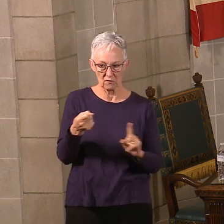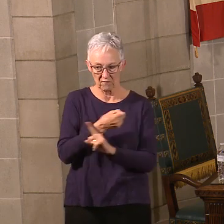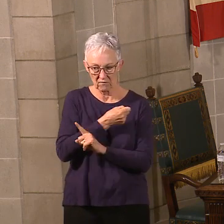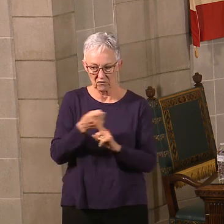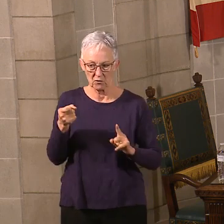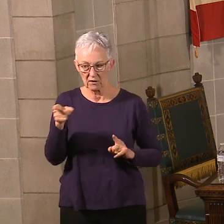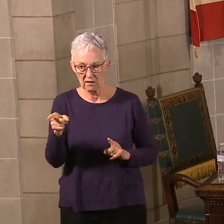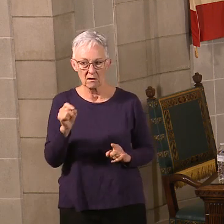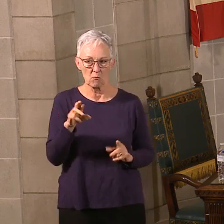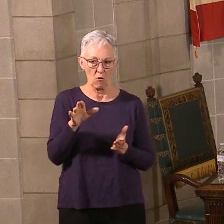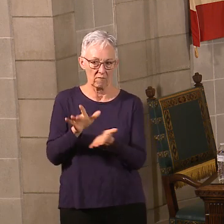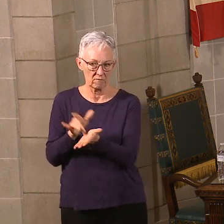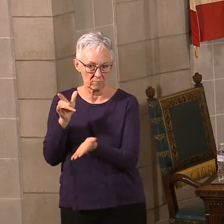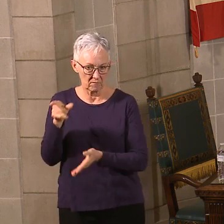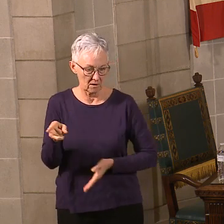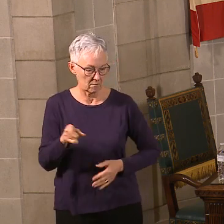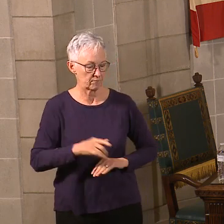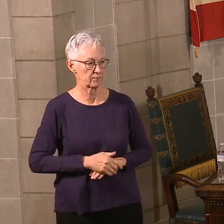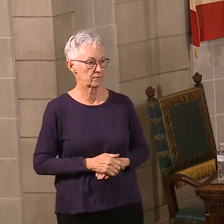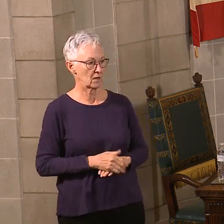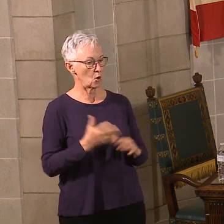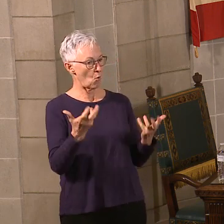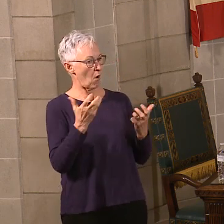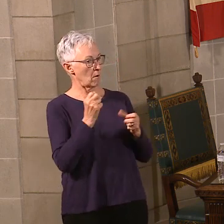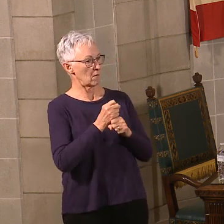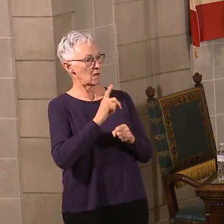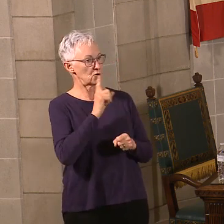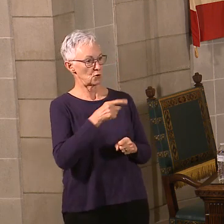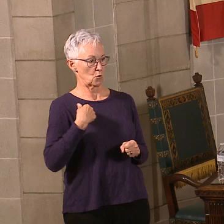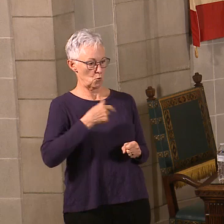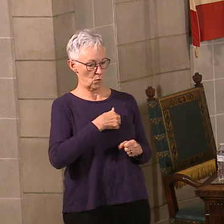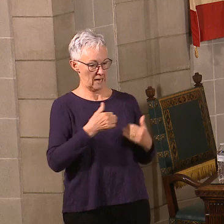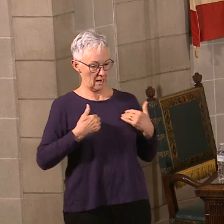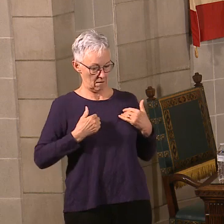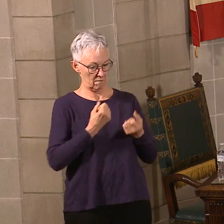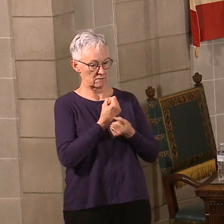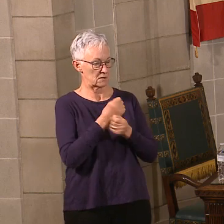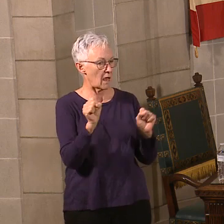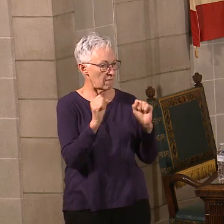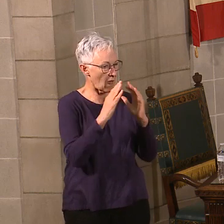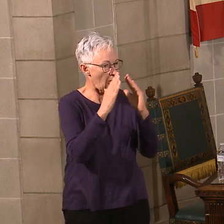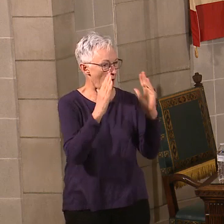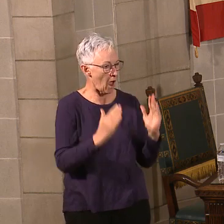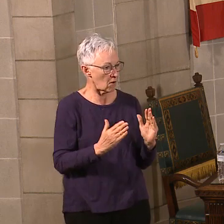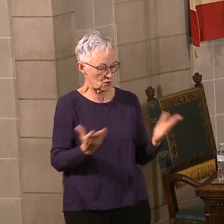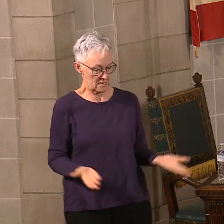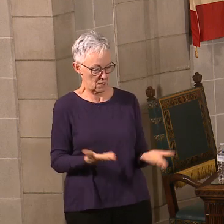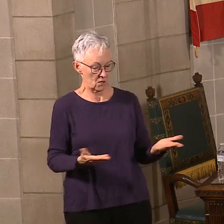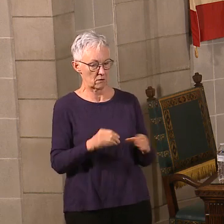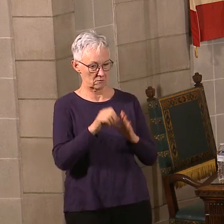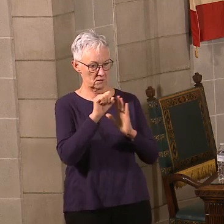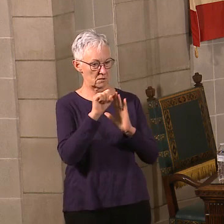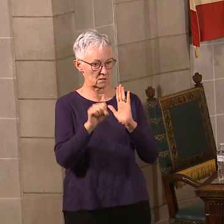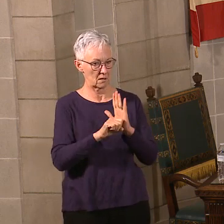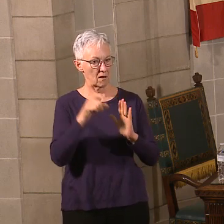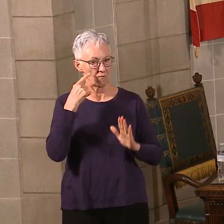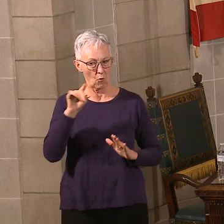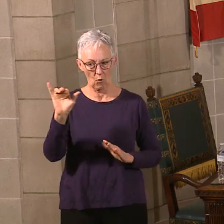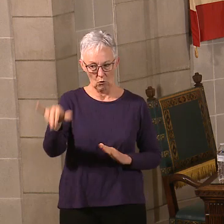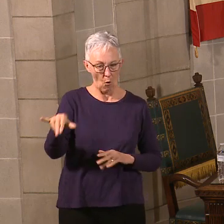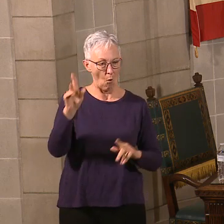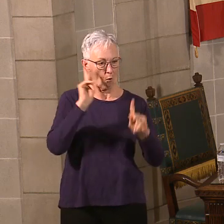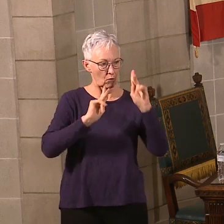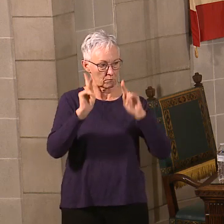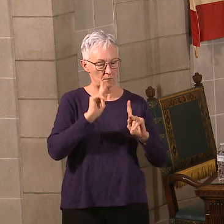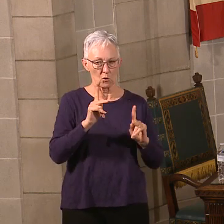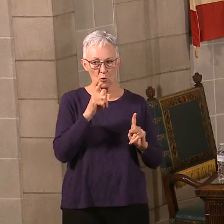and shelters in Nebraska continue to serve those in need and are committed to helping Nebraskans who are